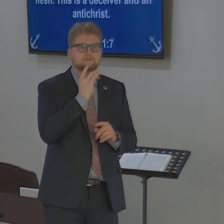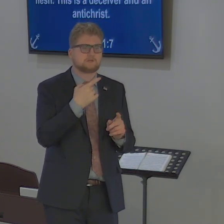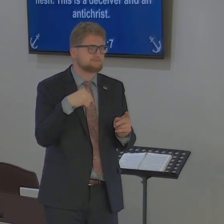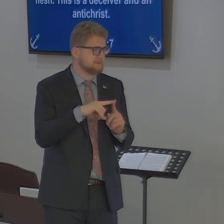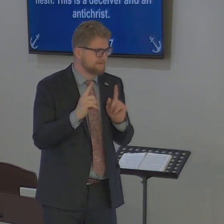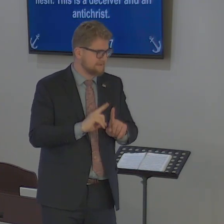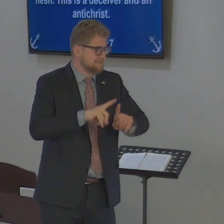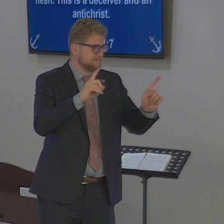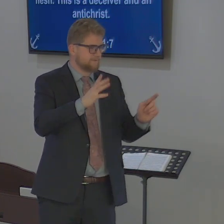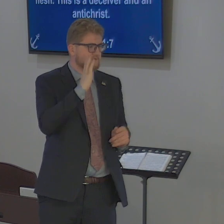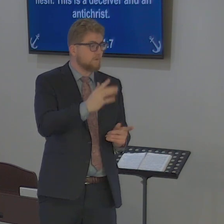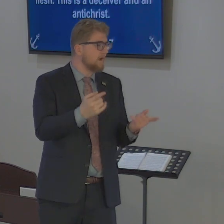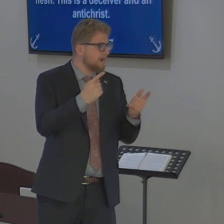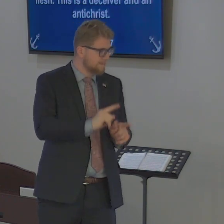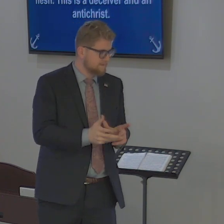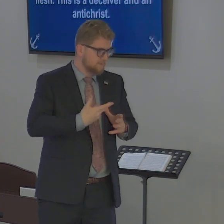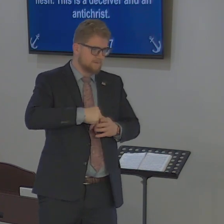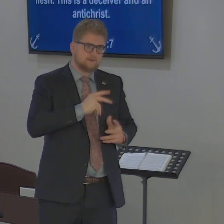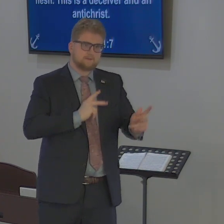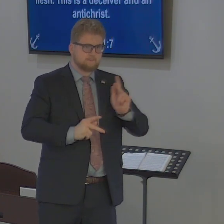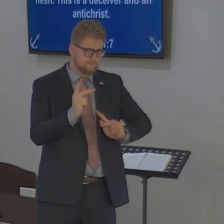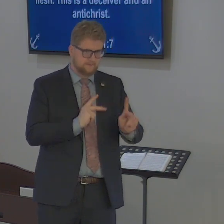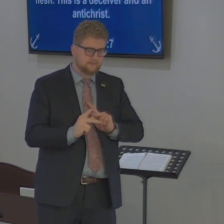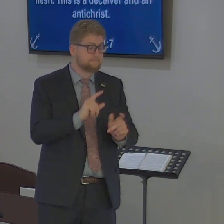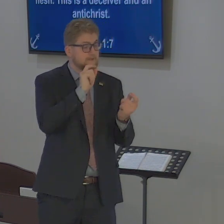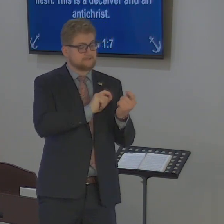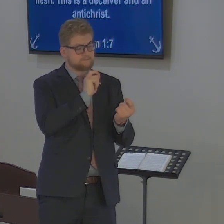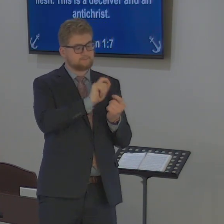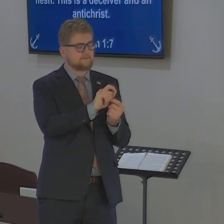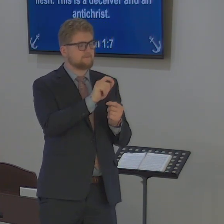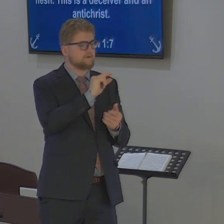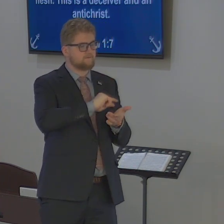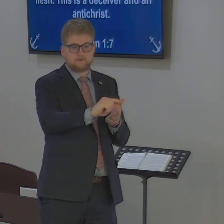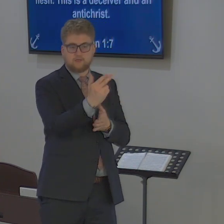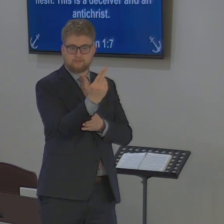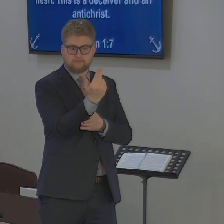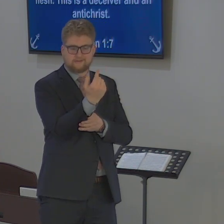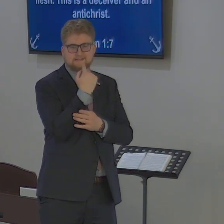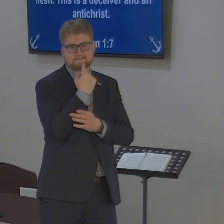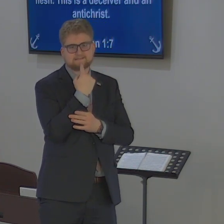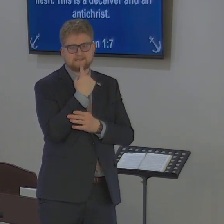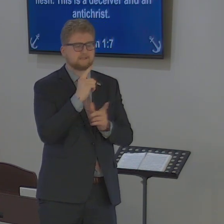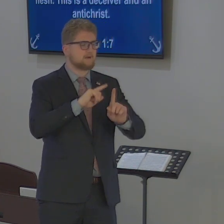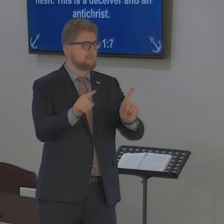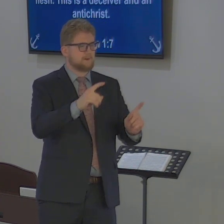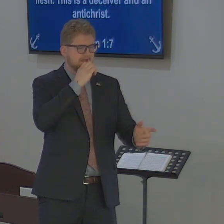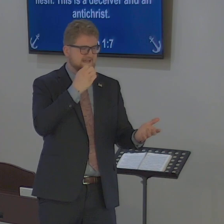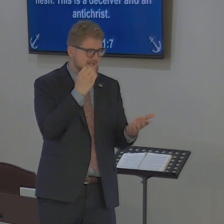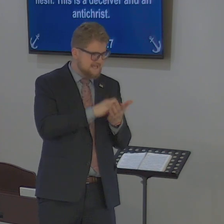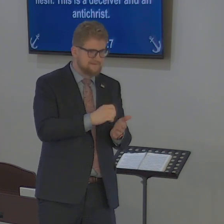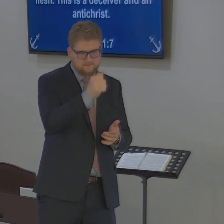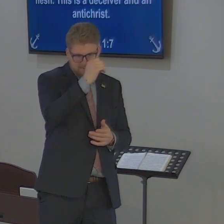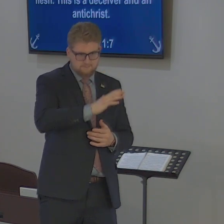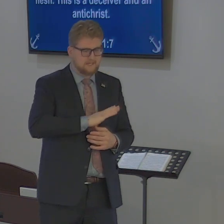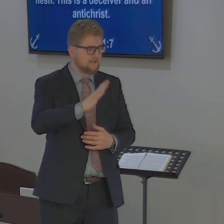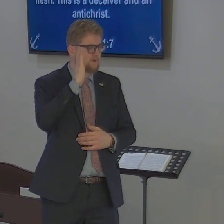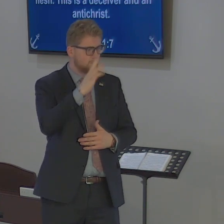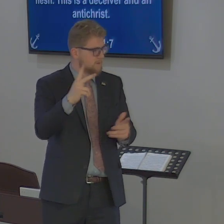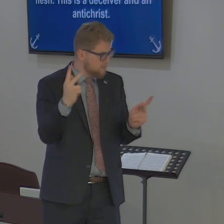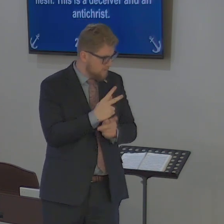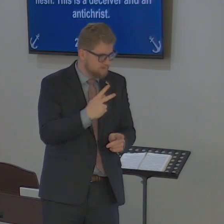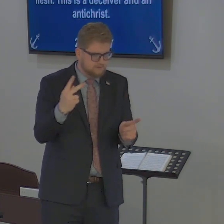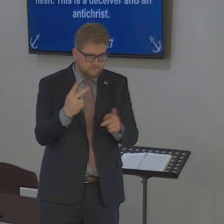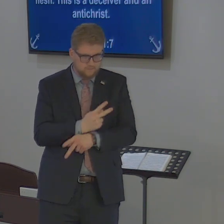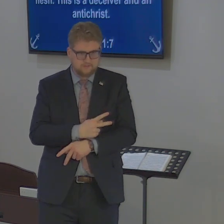that will go on in those individuals. But specifically in verse 13, he says this, "But evil men and seducers shall wax worse and